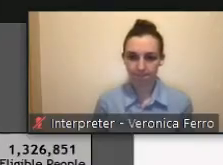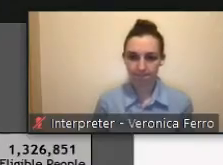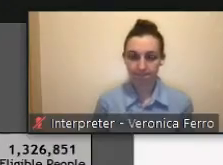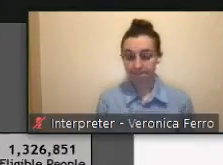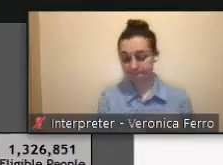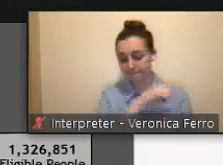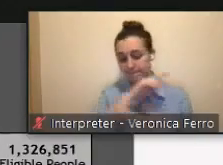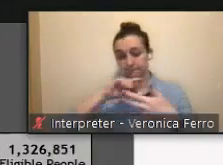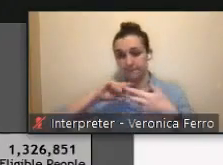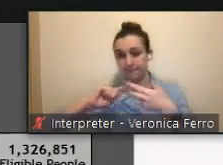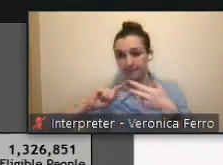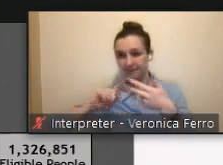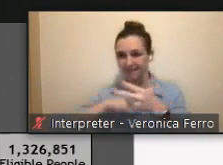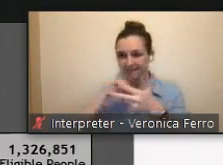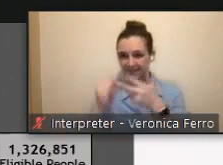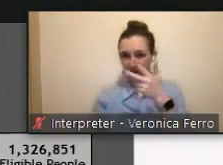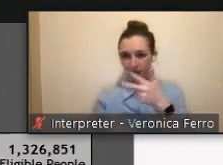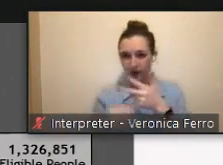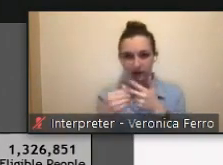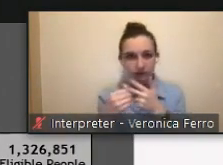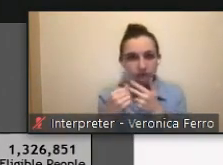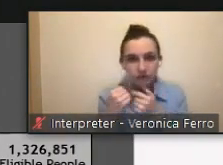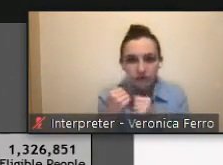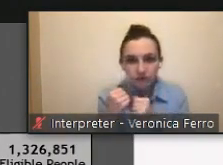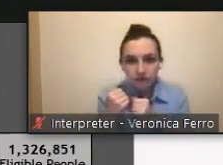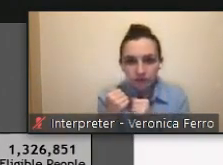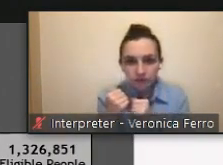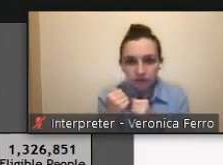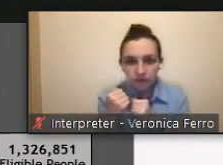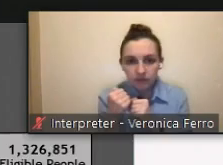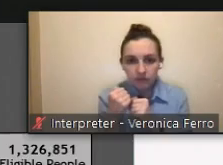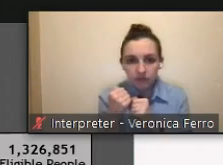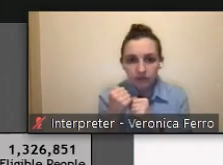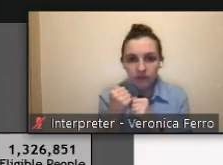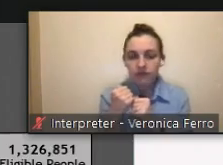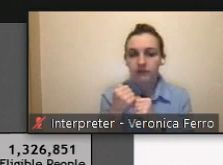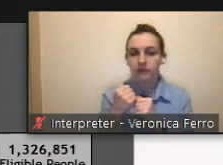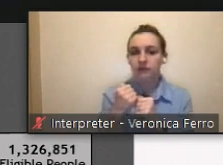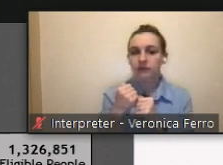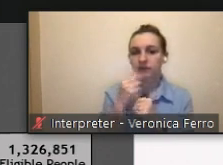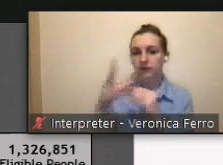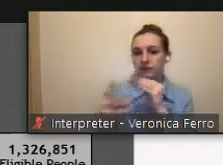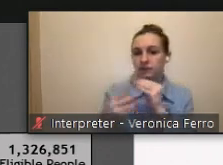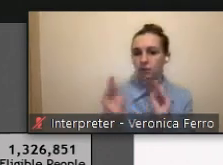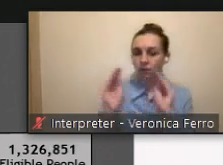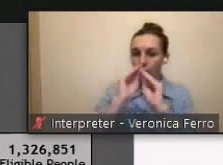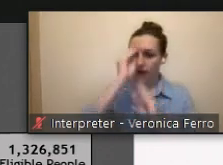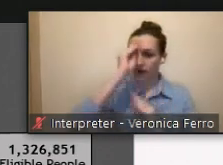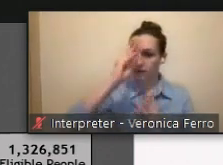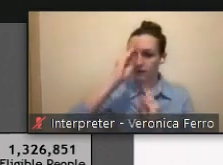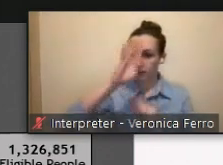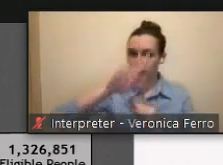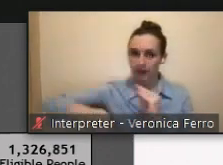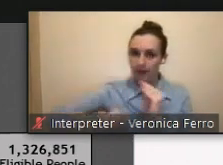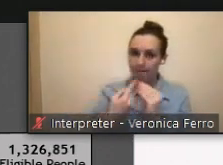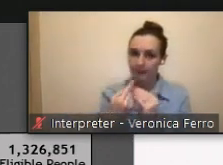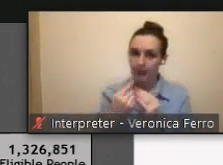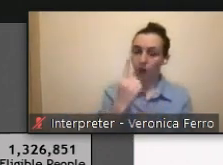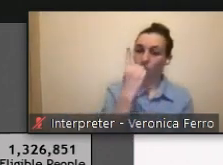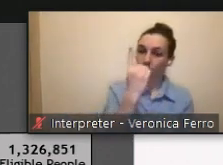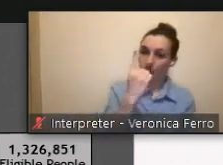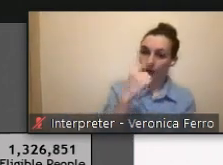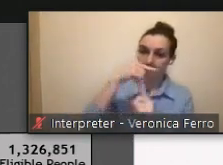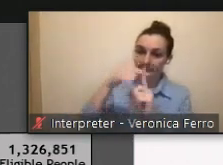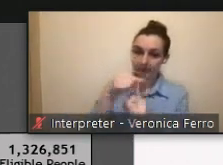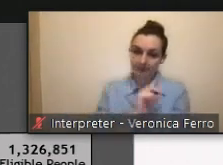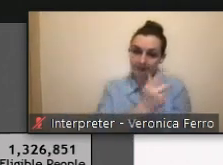Finally, we do have for us a addition to our county level data, both in the 1+ vaccination and in the up-to-date vaccination rates. We now have